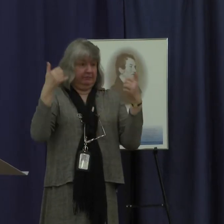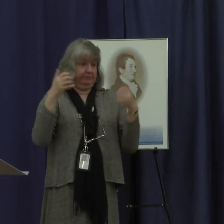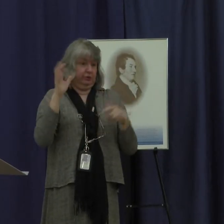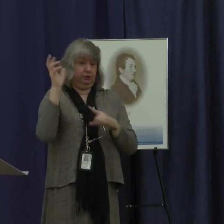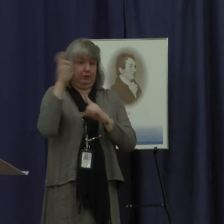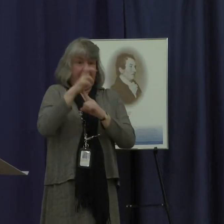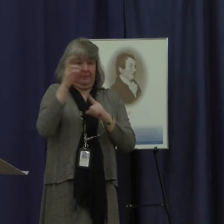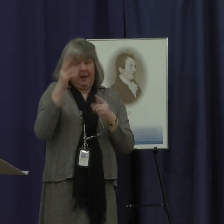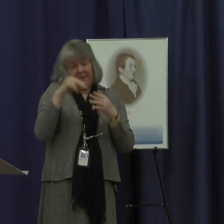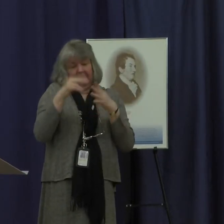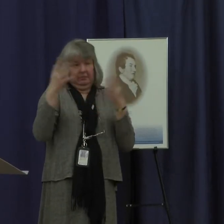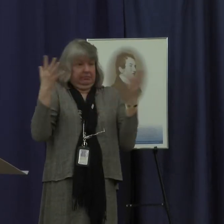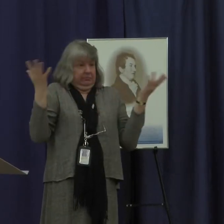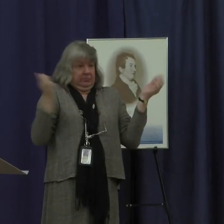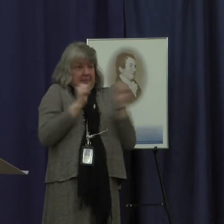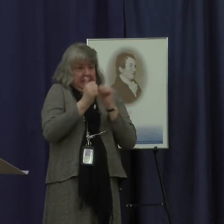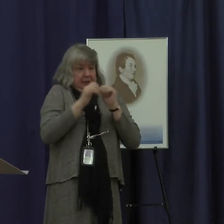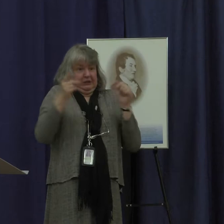the national competition.